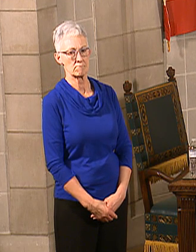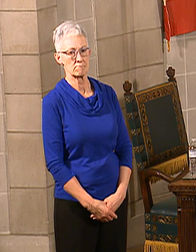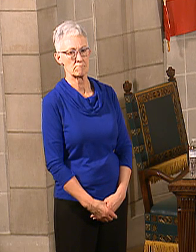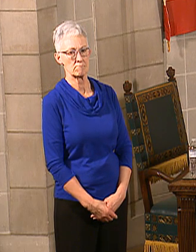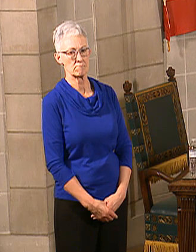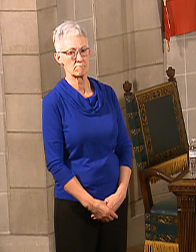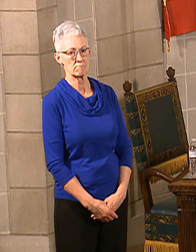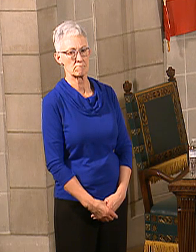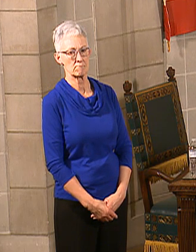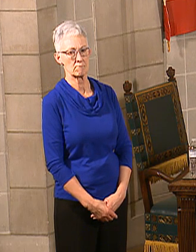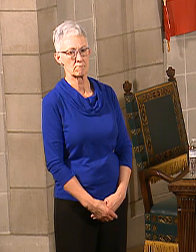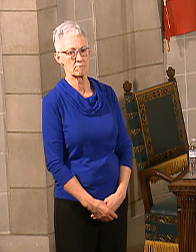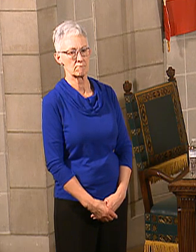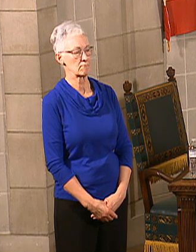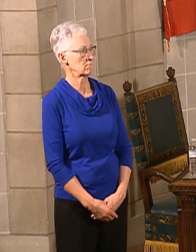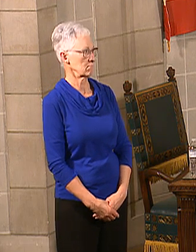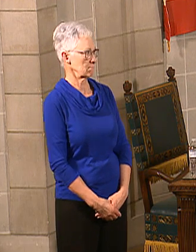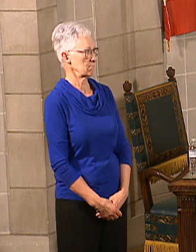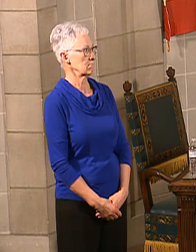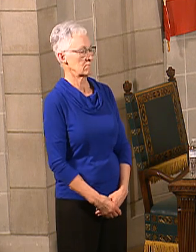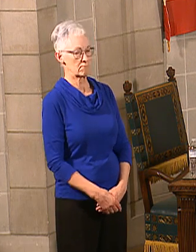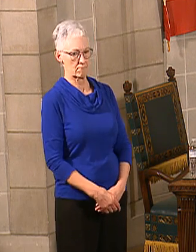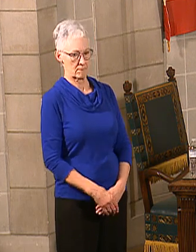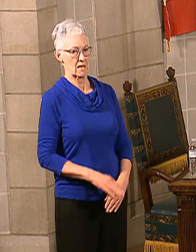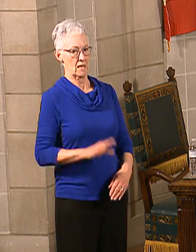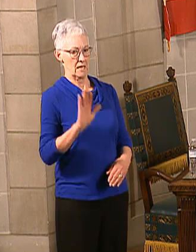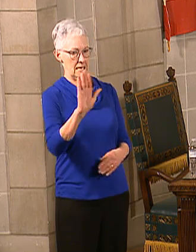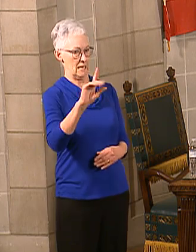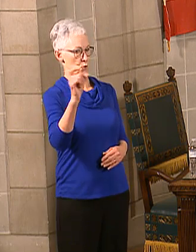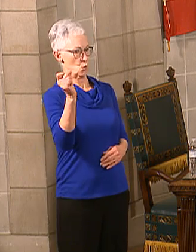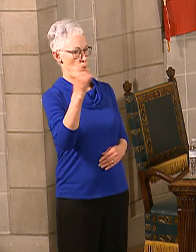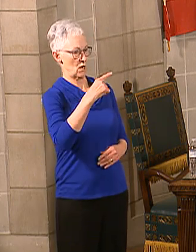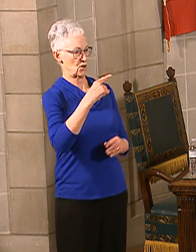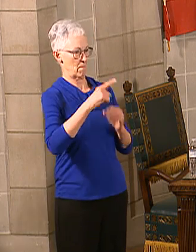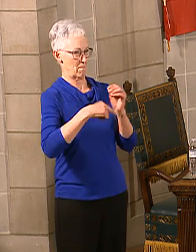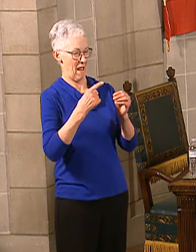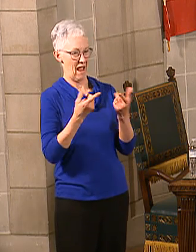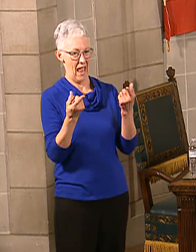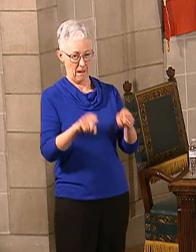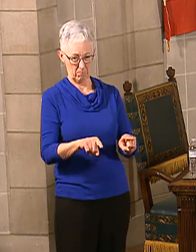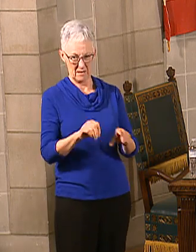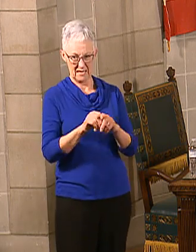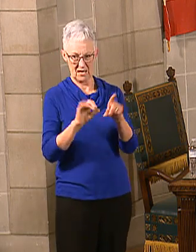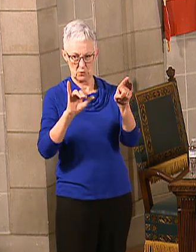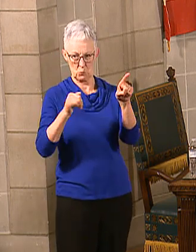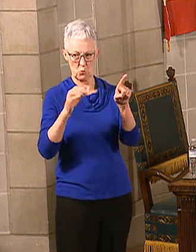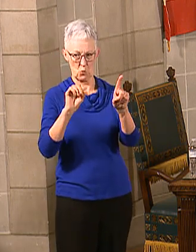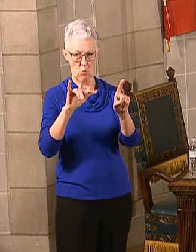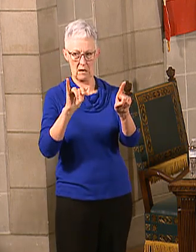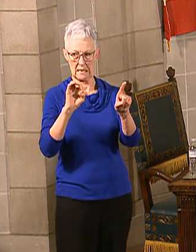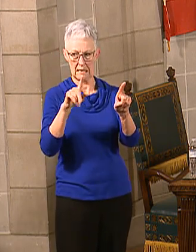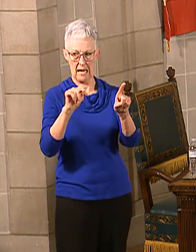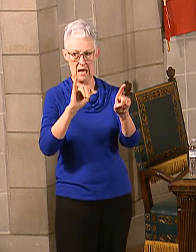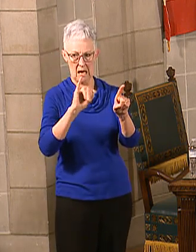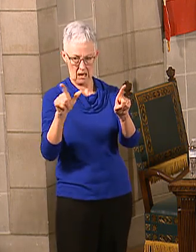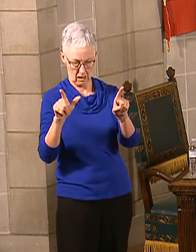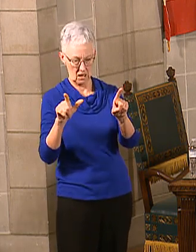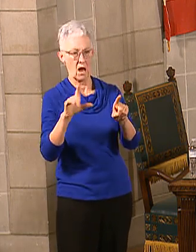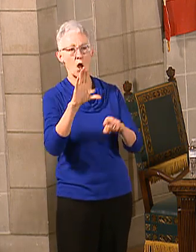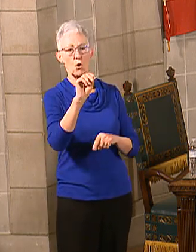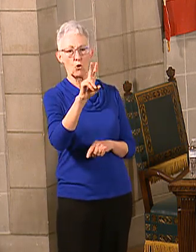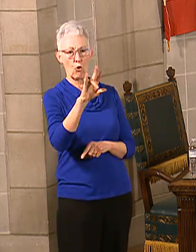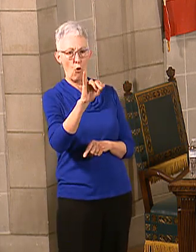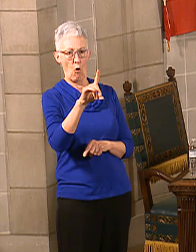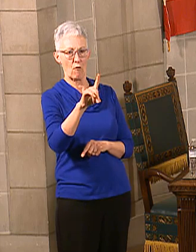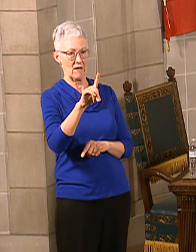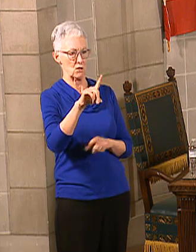carrying it into the jail, so to speak? Right, so the question was about Joliet, Illinois, where apparently the coronavirus got into one of the correctional facilities